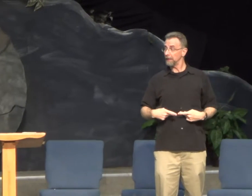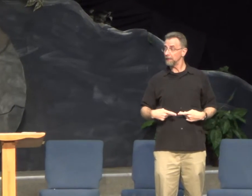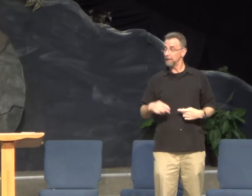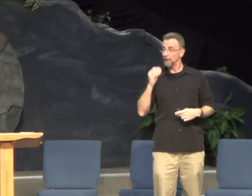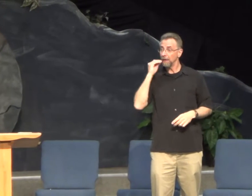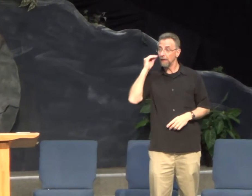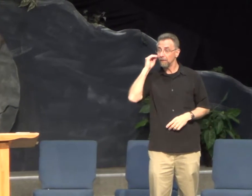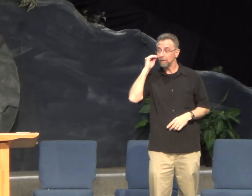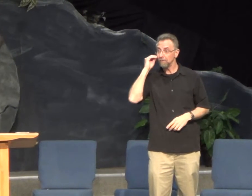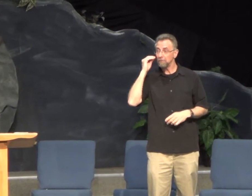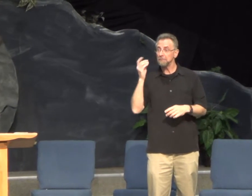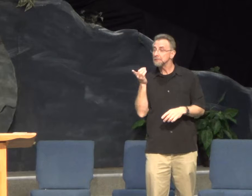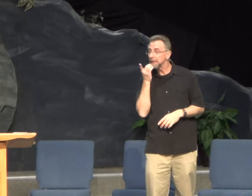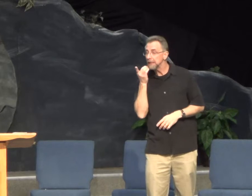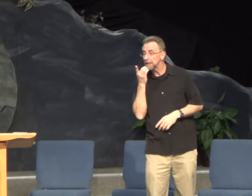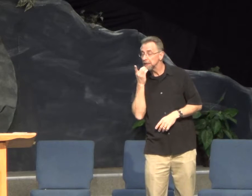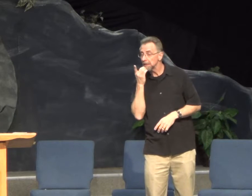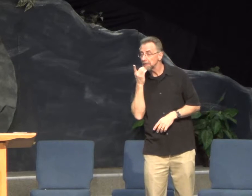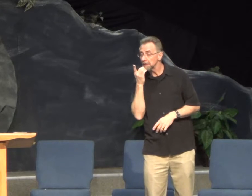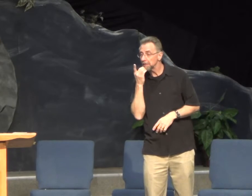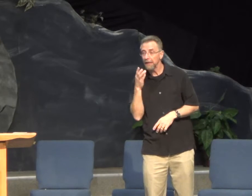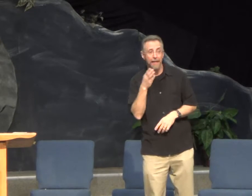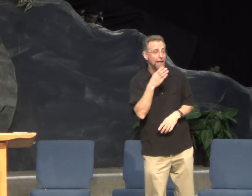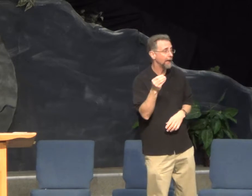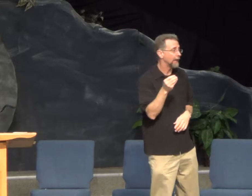Jesus was there with the Pharisees' home. Having a meal,